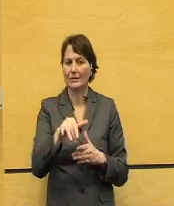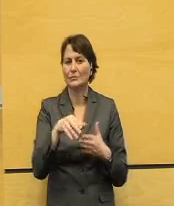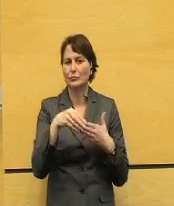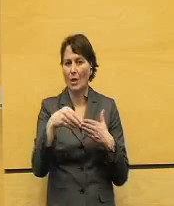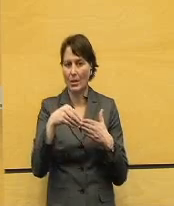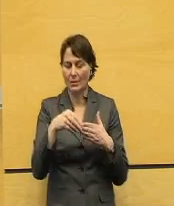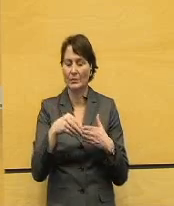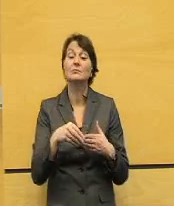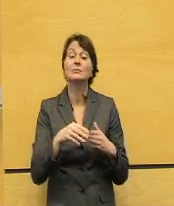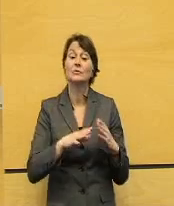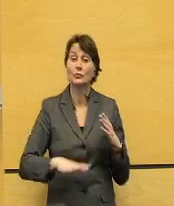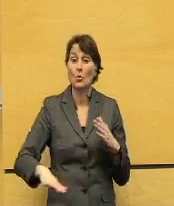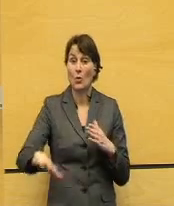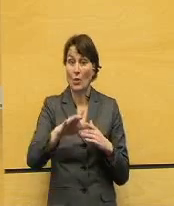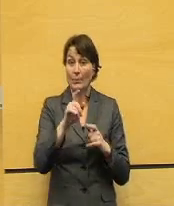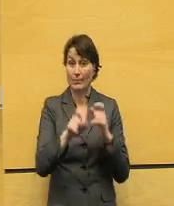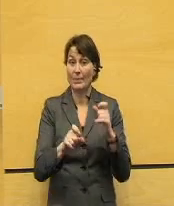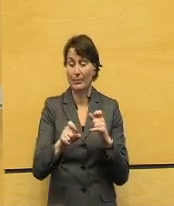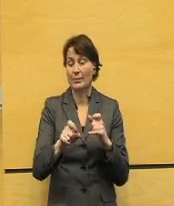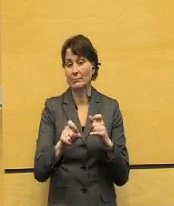the person with disability,